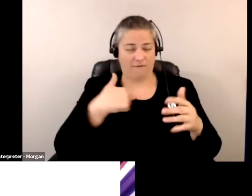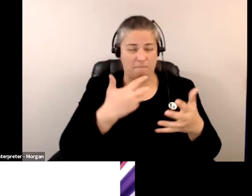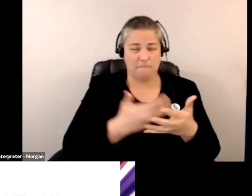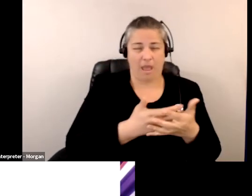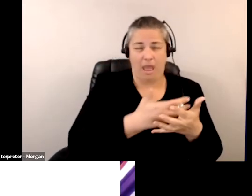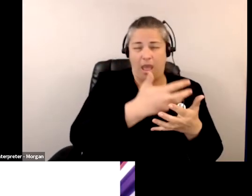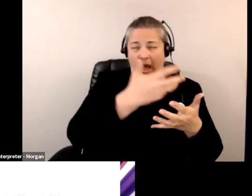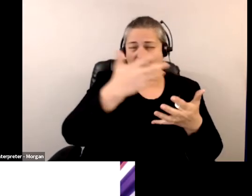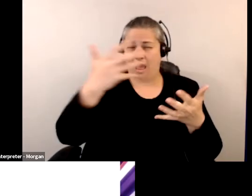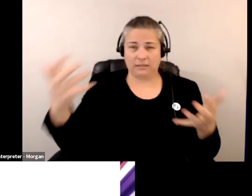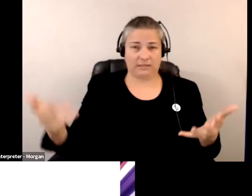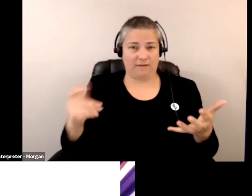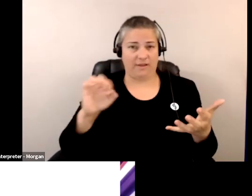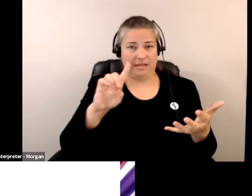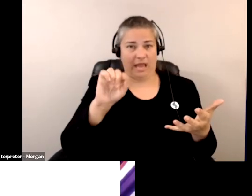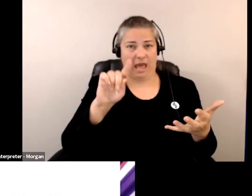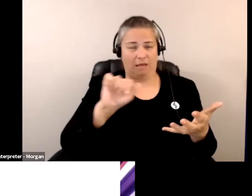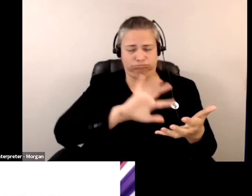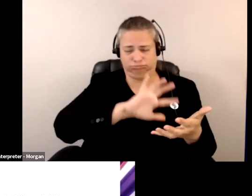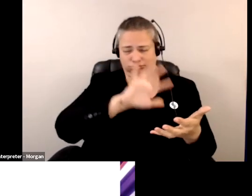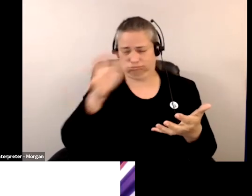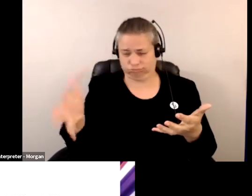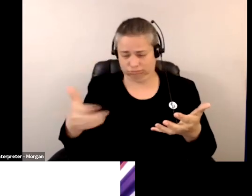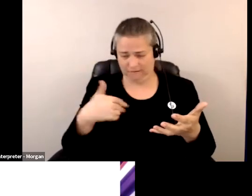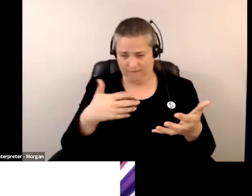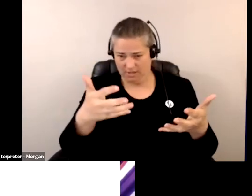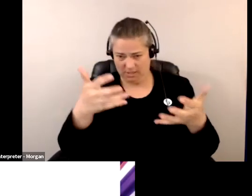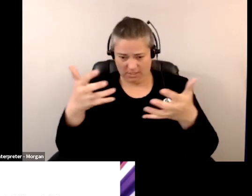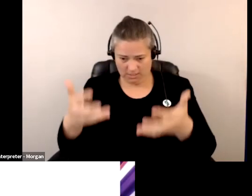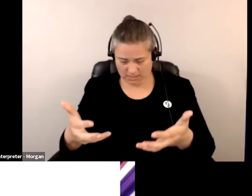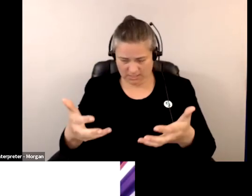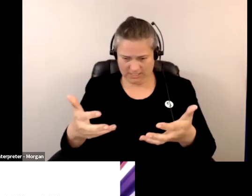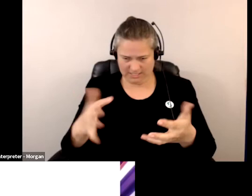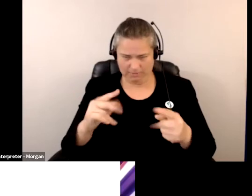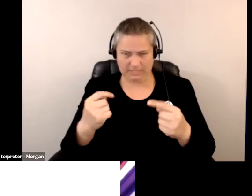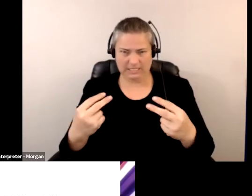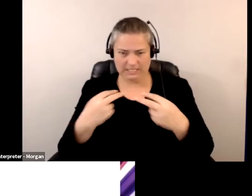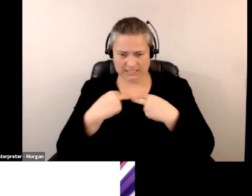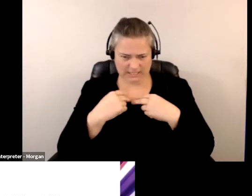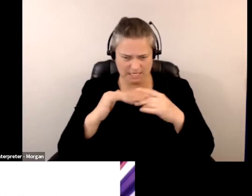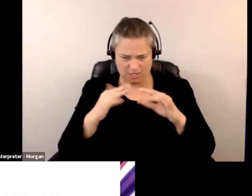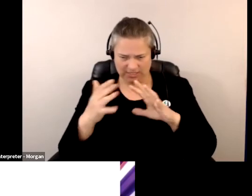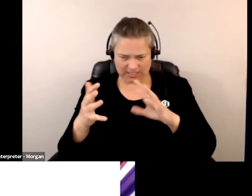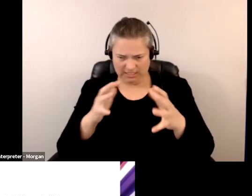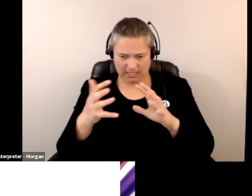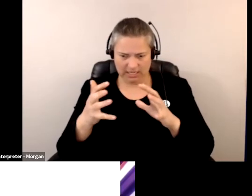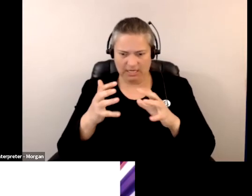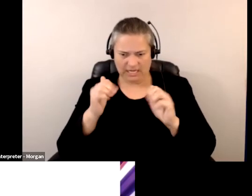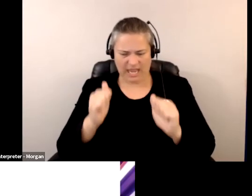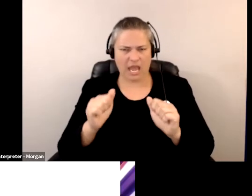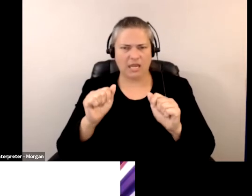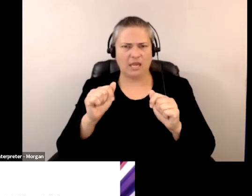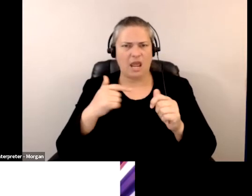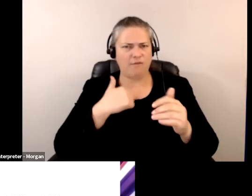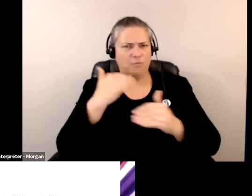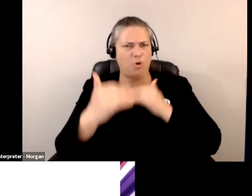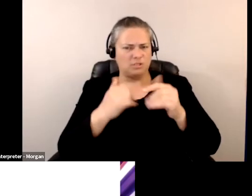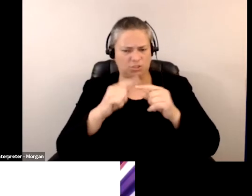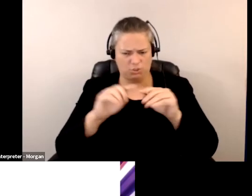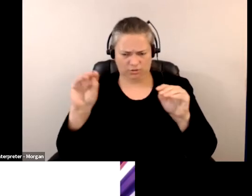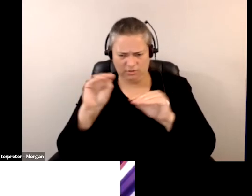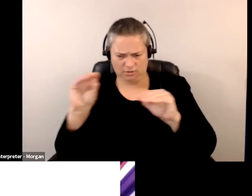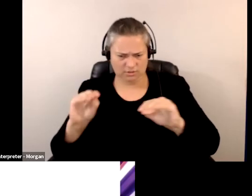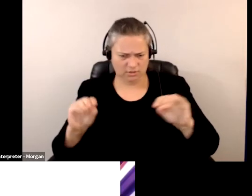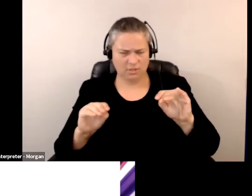powerful data, locked up in restricted forms. And there is a process for getting access to that. We're hoping that that will be facilitated